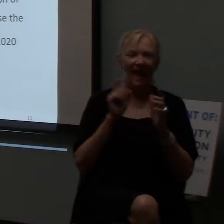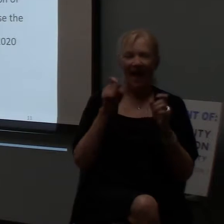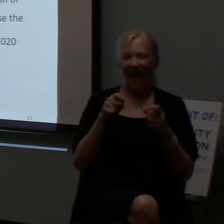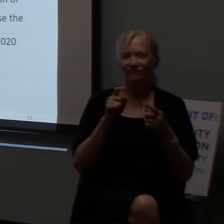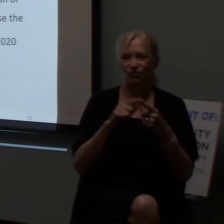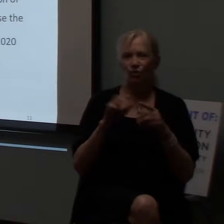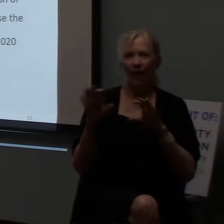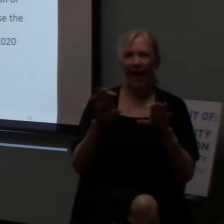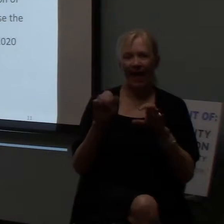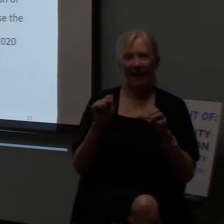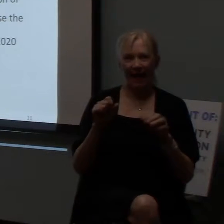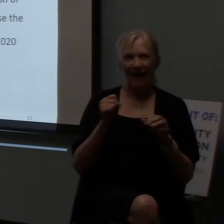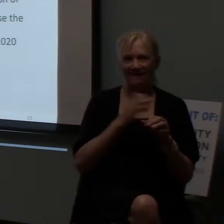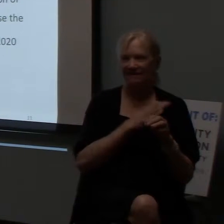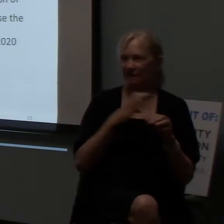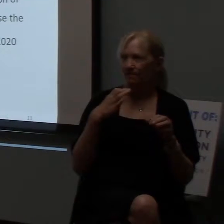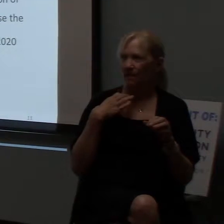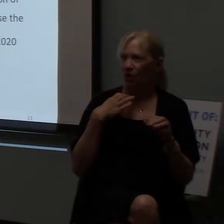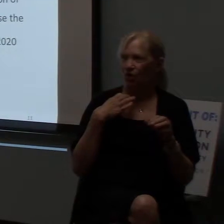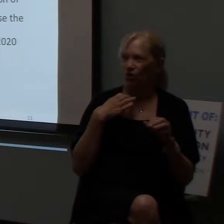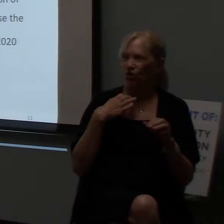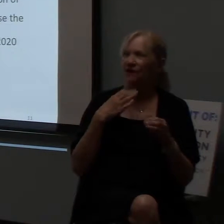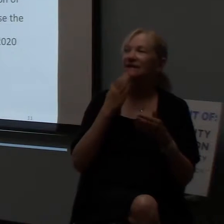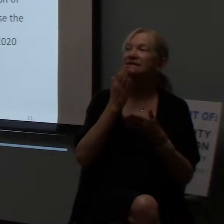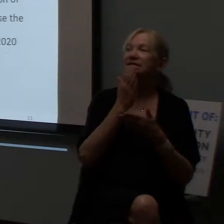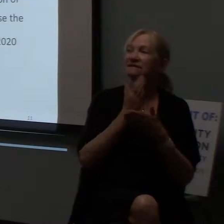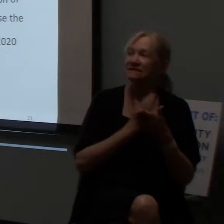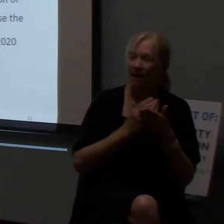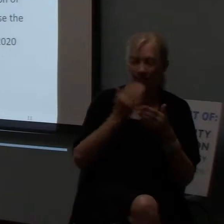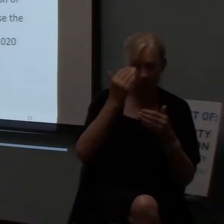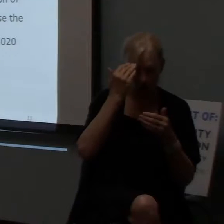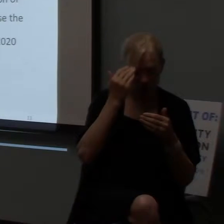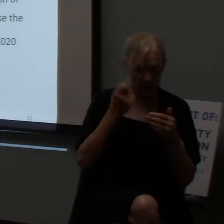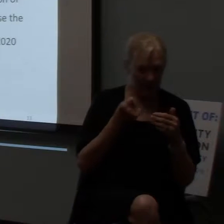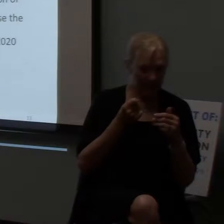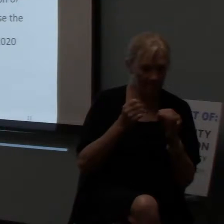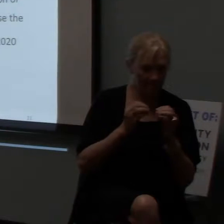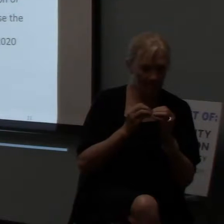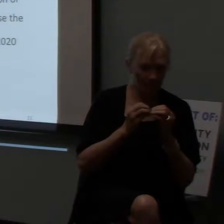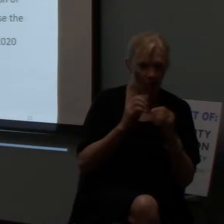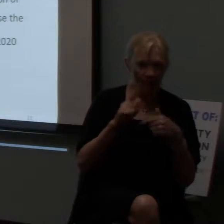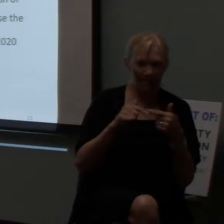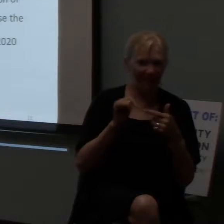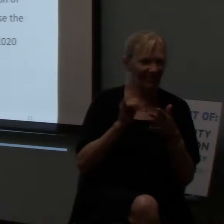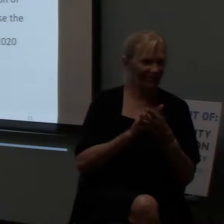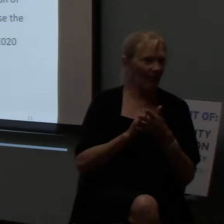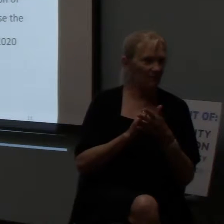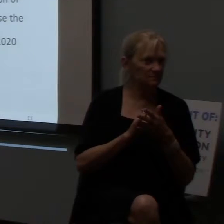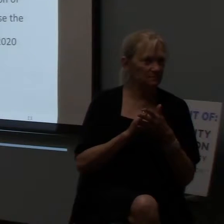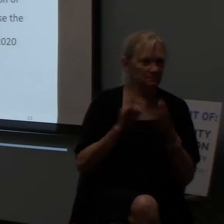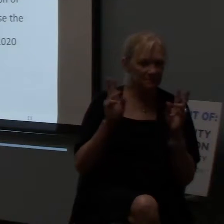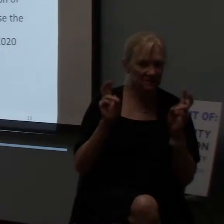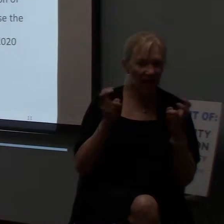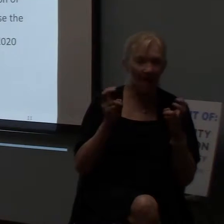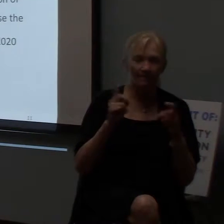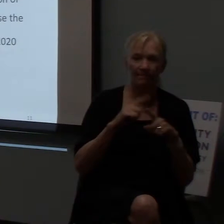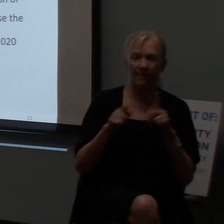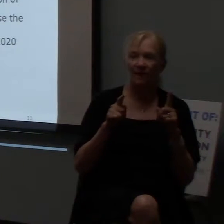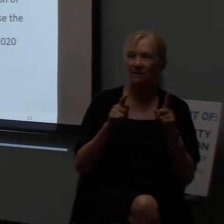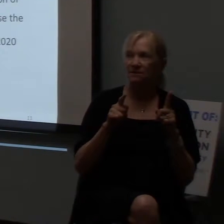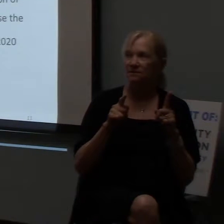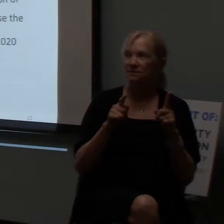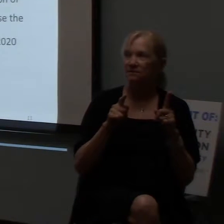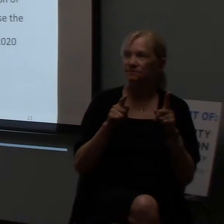commission. So you would just end up with some of the commissioners maybe knowing a little bit more about the subject matter of the decision, but at the